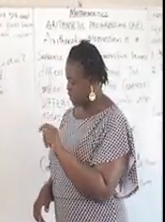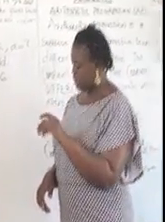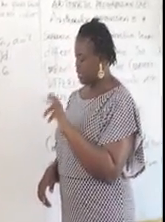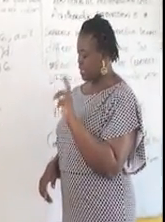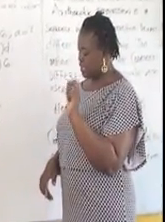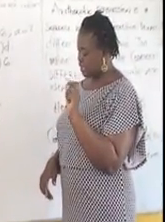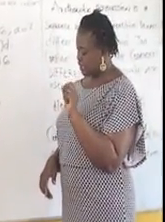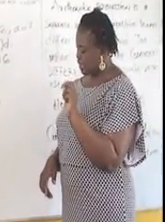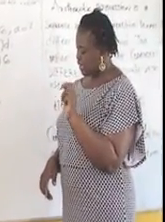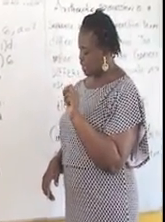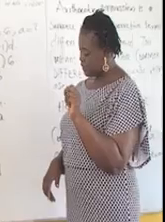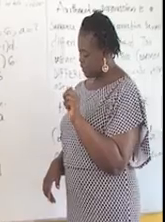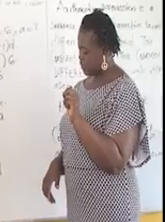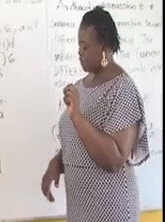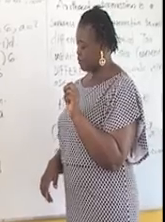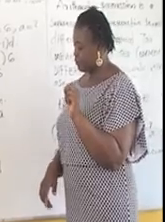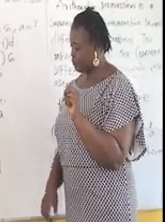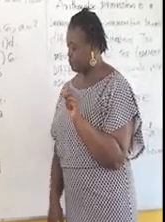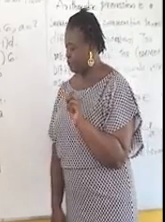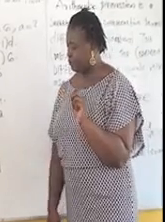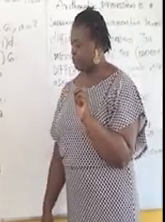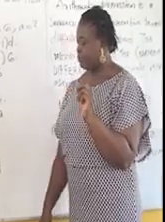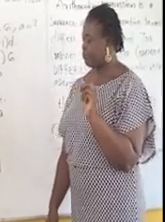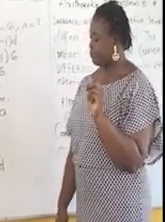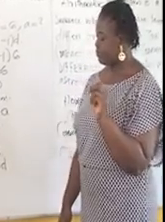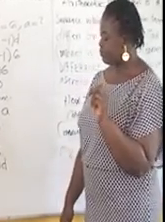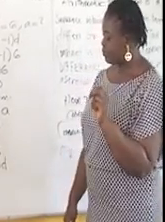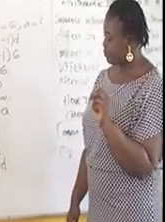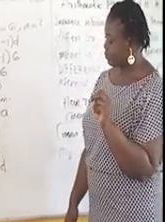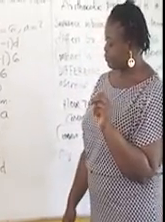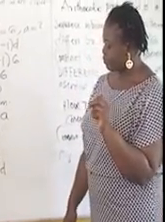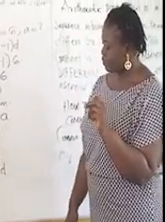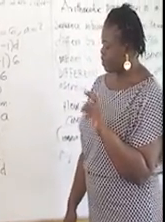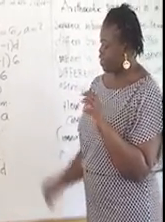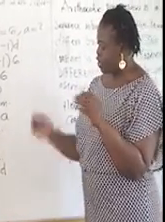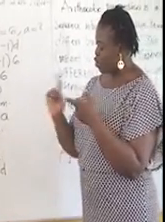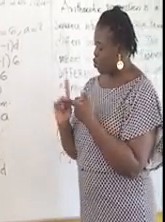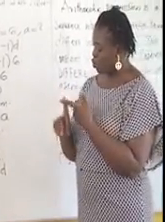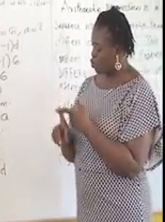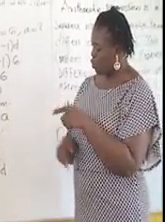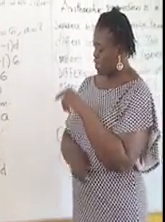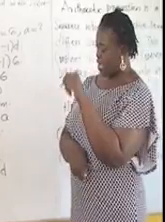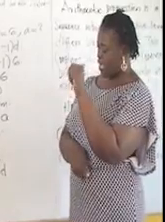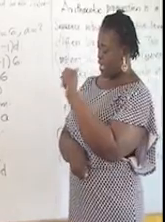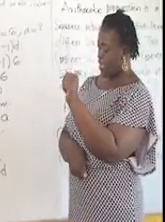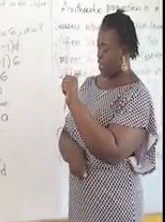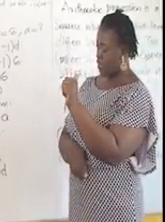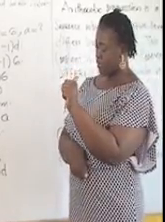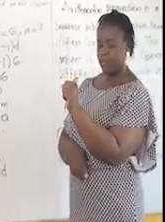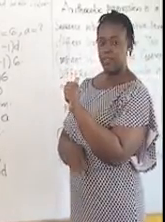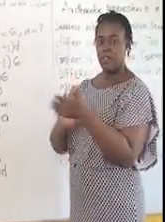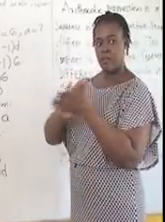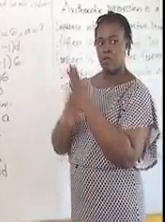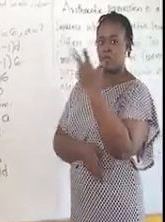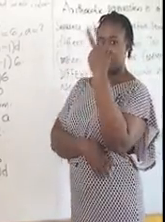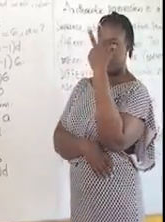T30, remember we're looking for the 30th position. That's what we're calculating right now. Is equals to A is